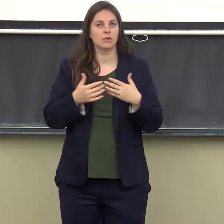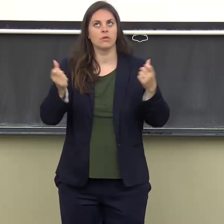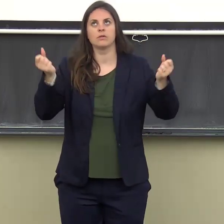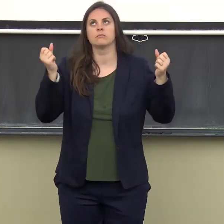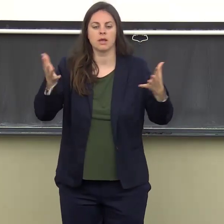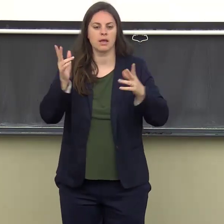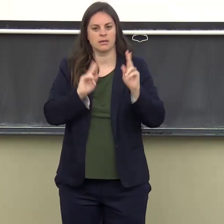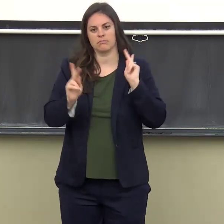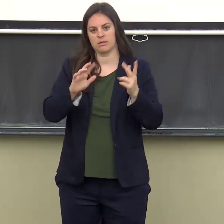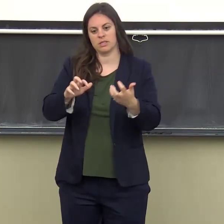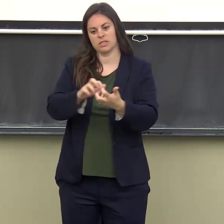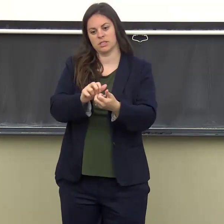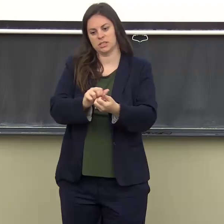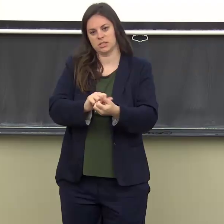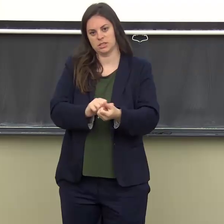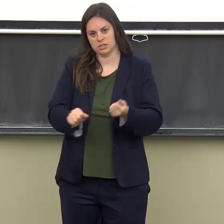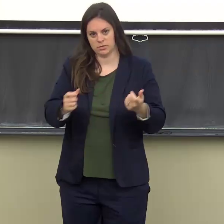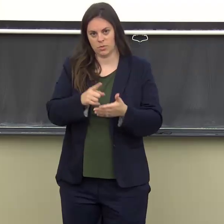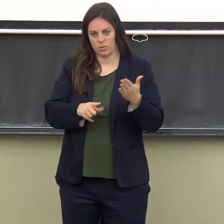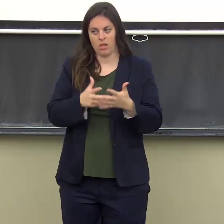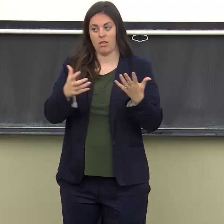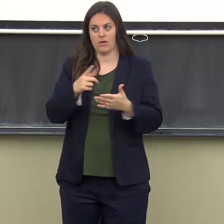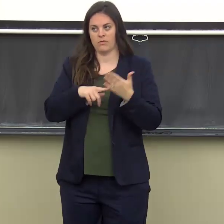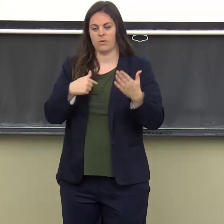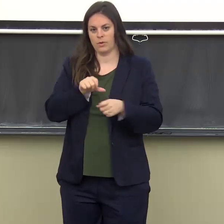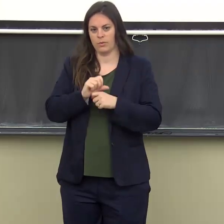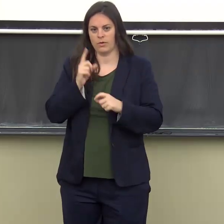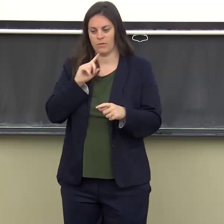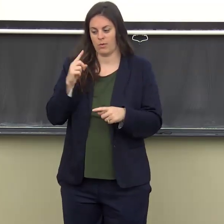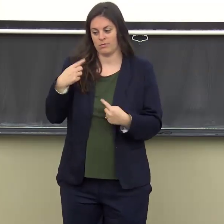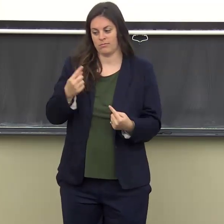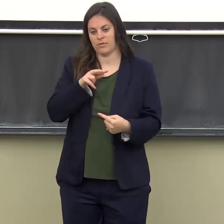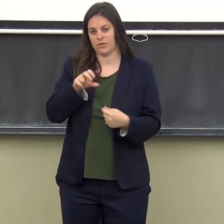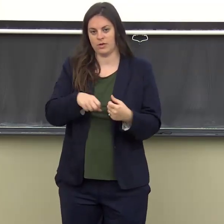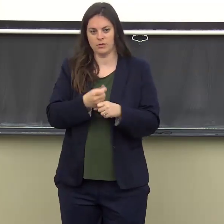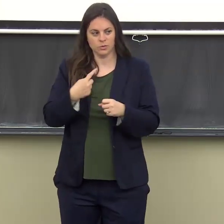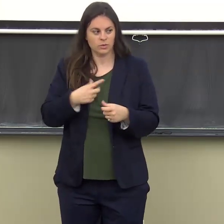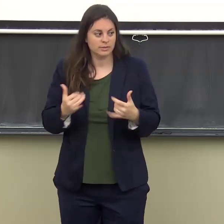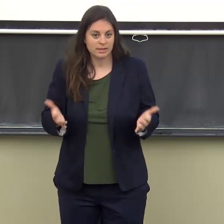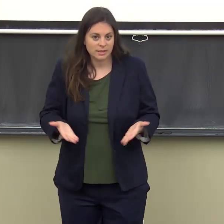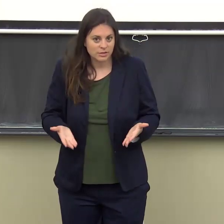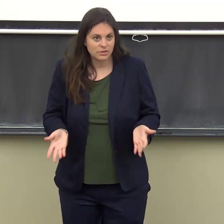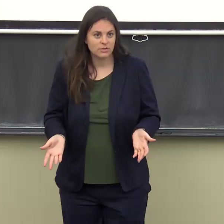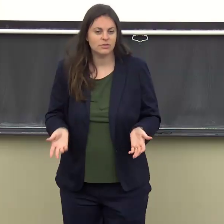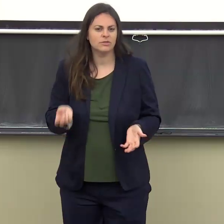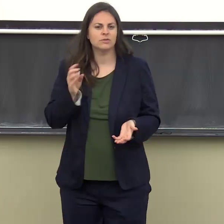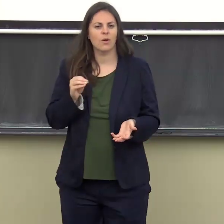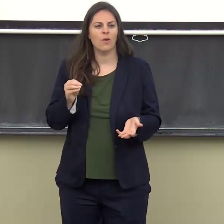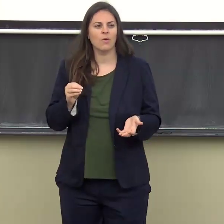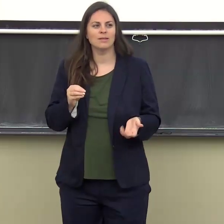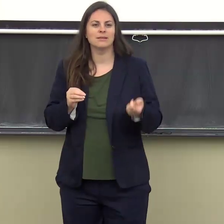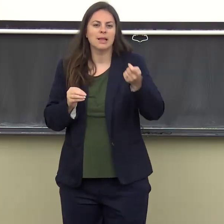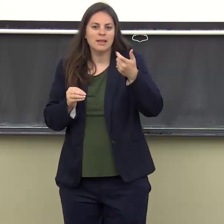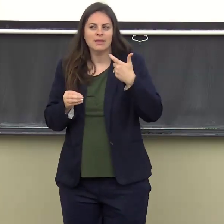destroying much of what we worked for the last 30 years, we're still all here. And so how, you know, there's kind of an